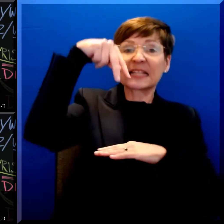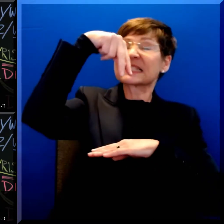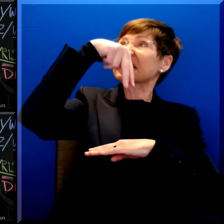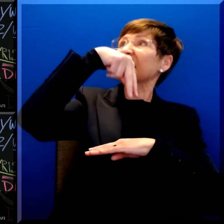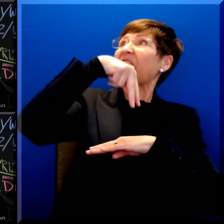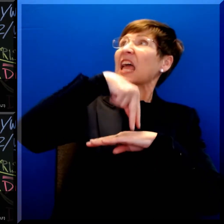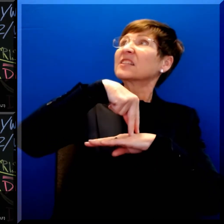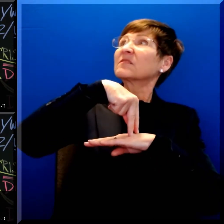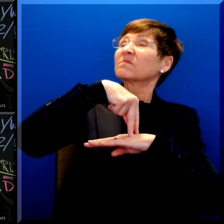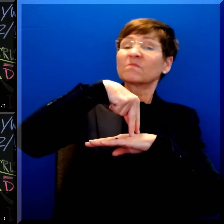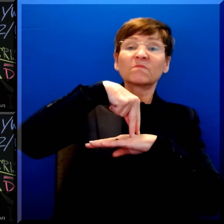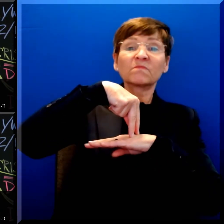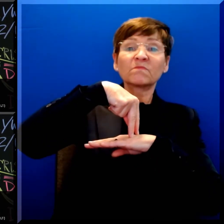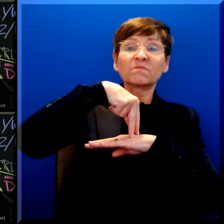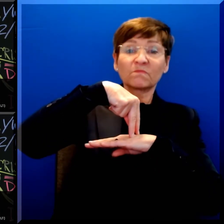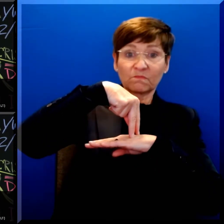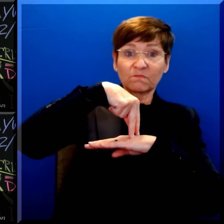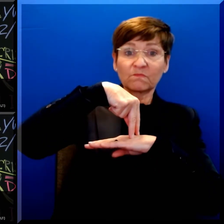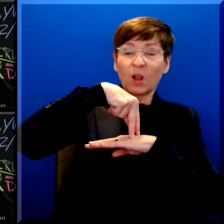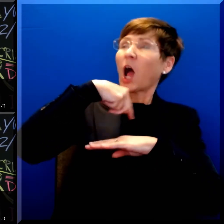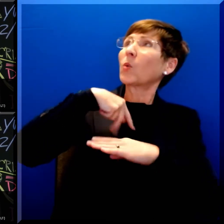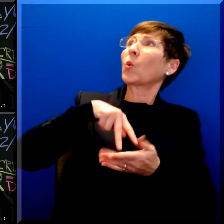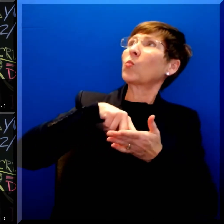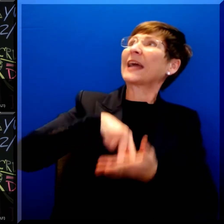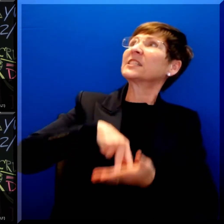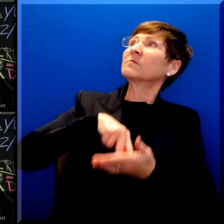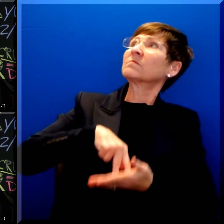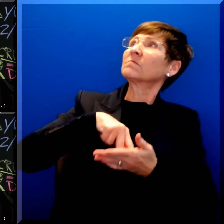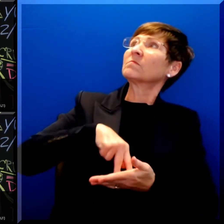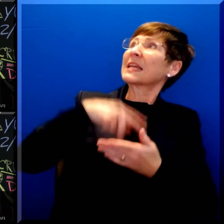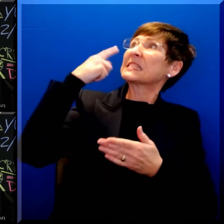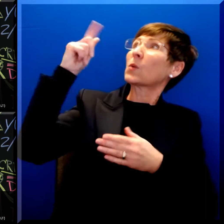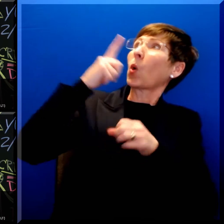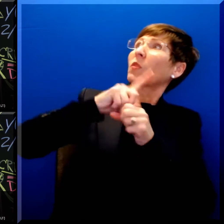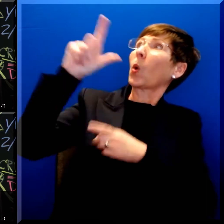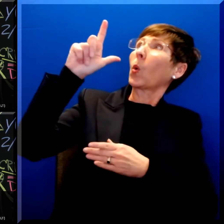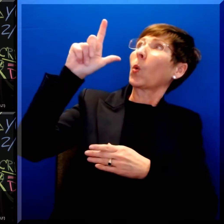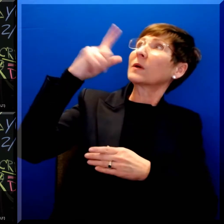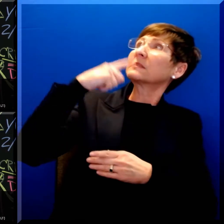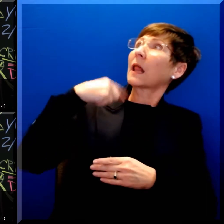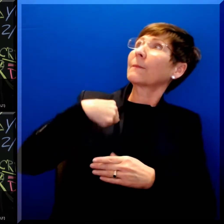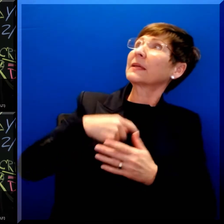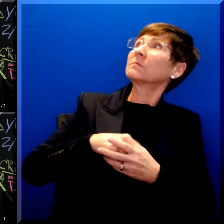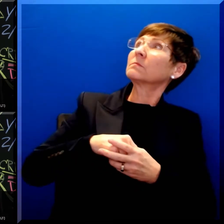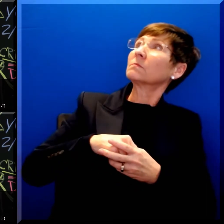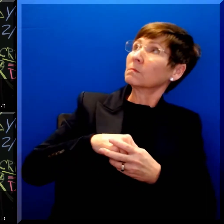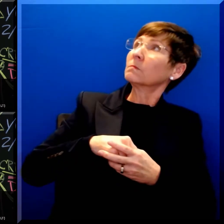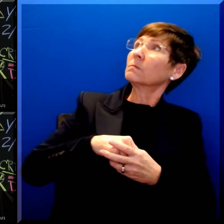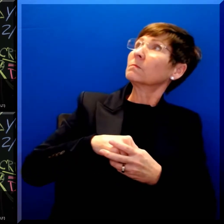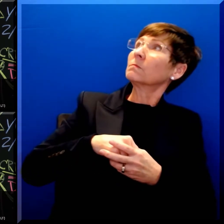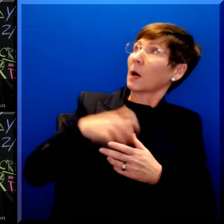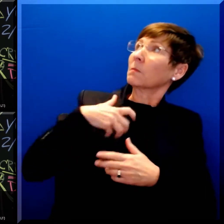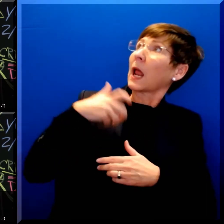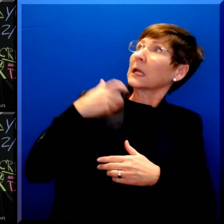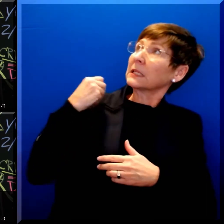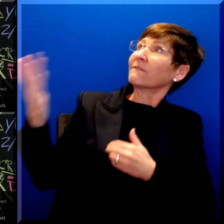guard post. There I will, what's the word, church? Wait to see what the Lord says. And God, how you're going to